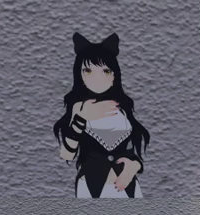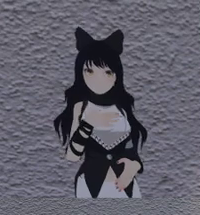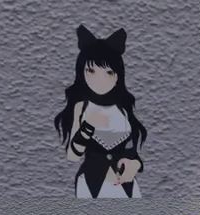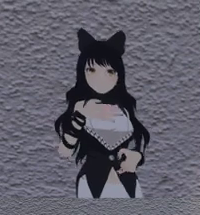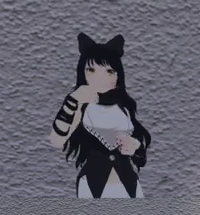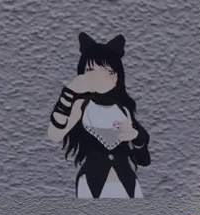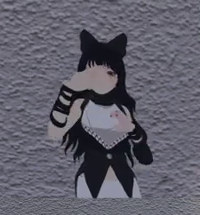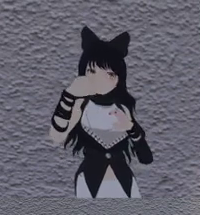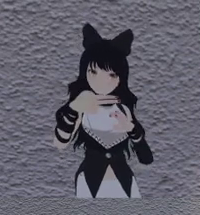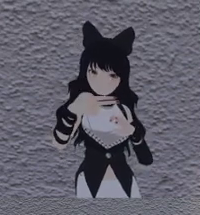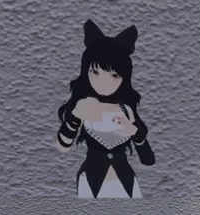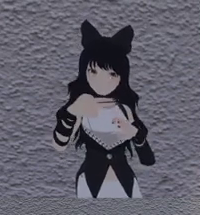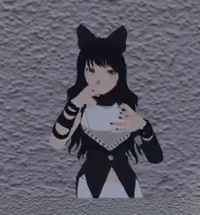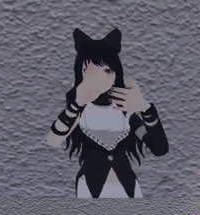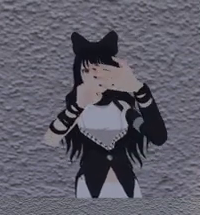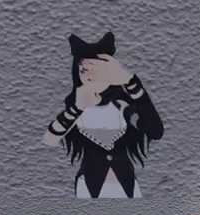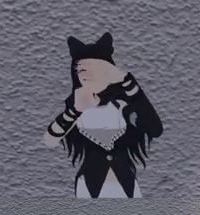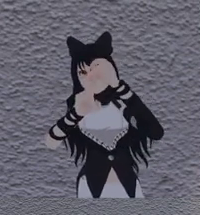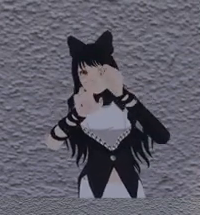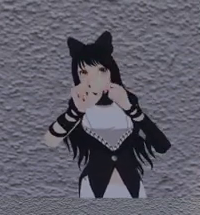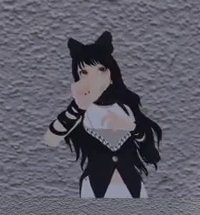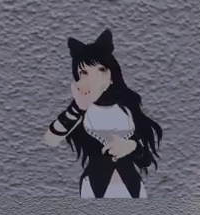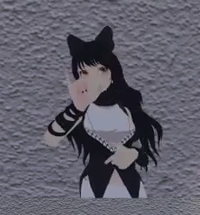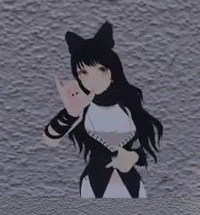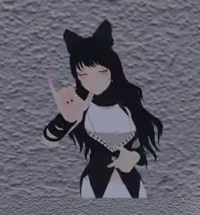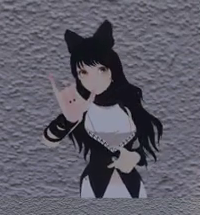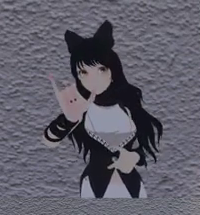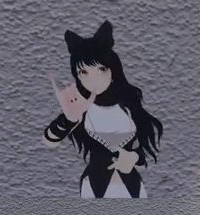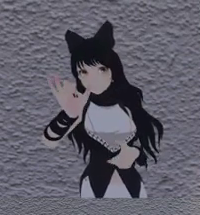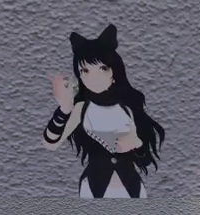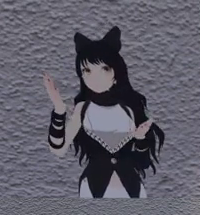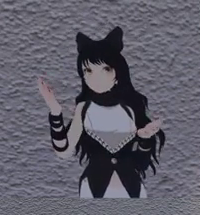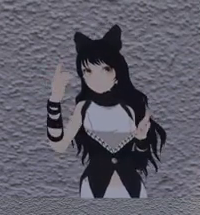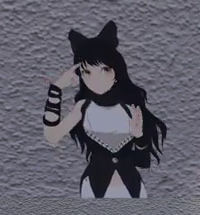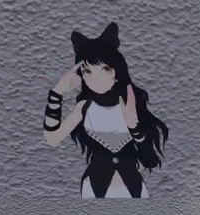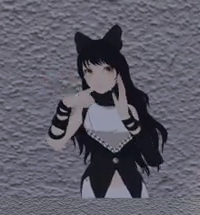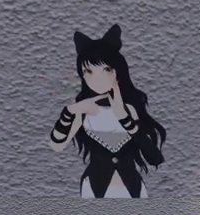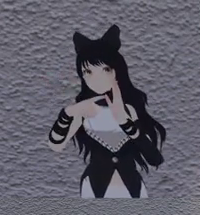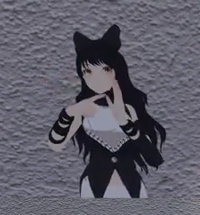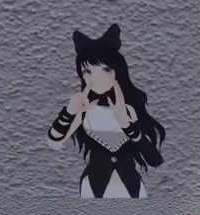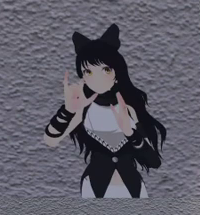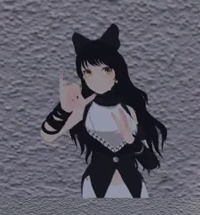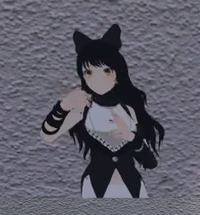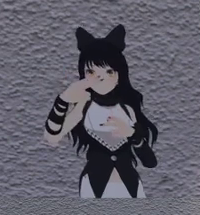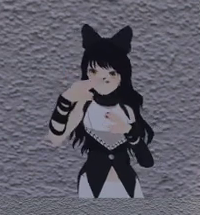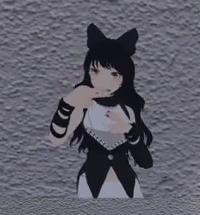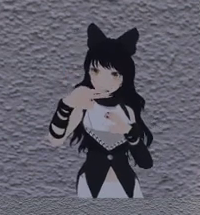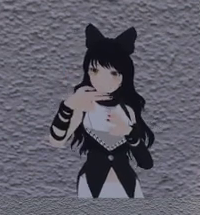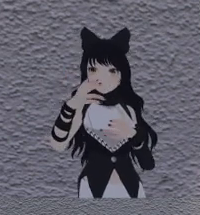Name. Like my name is Ray.